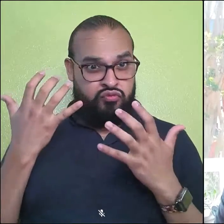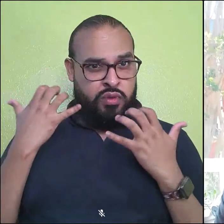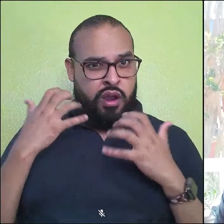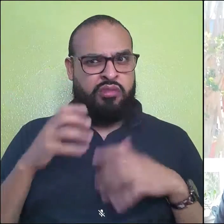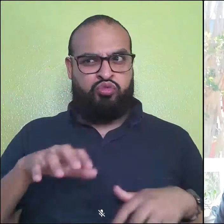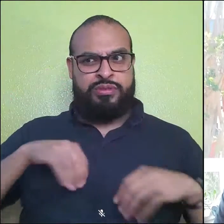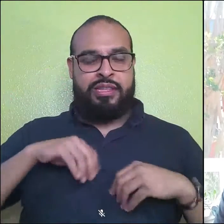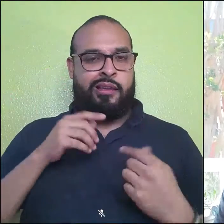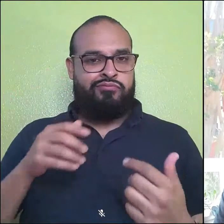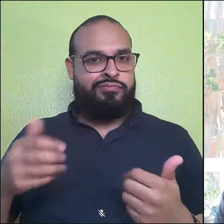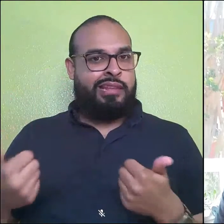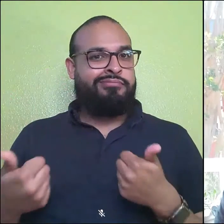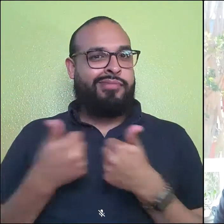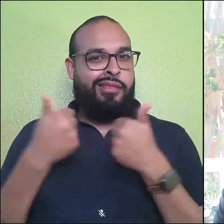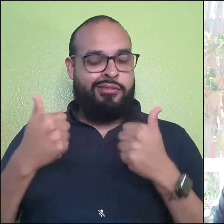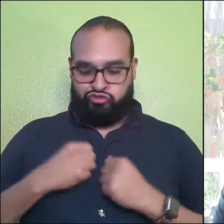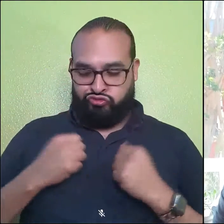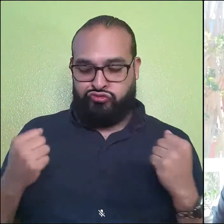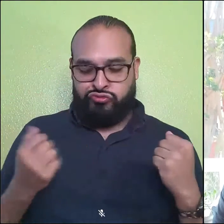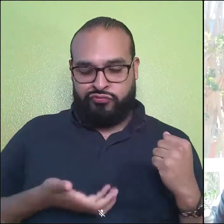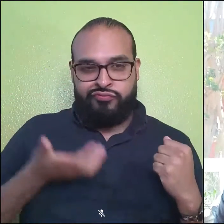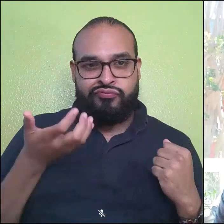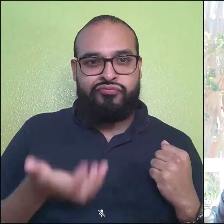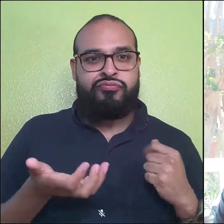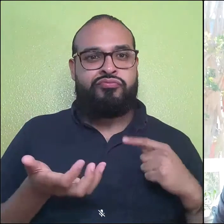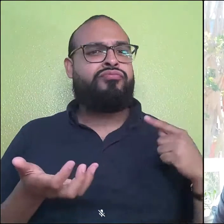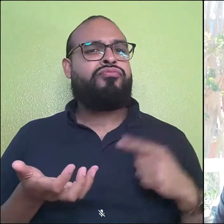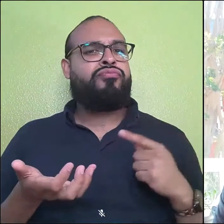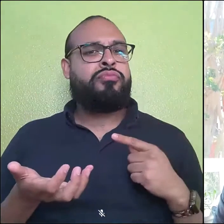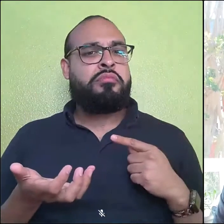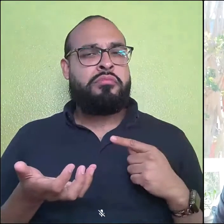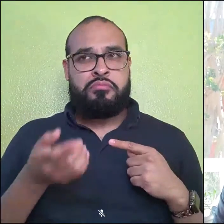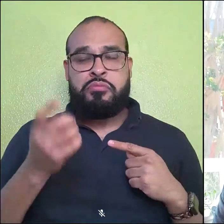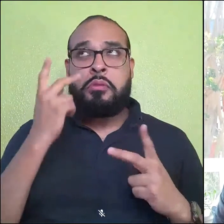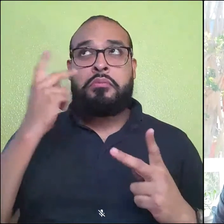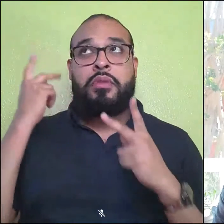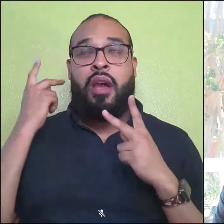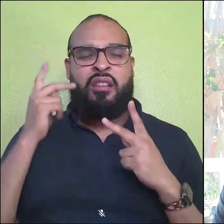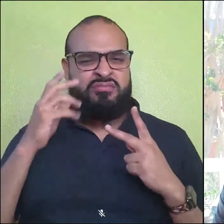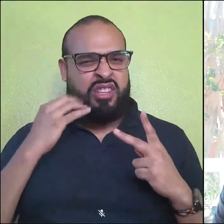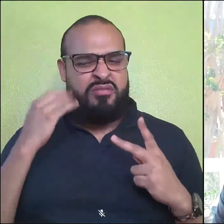you've experienced in childhood that you think might be impacting your life today?